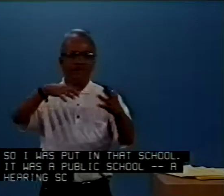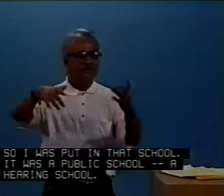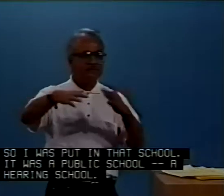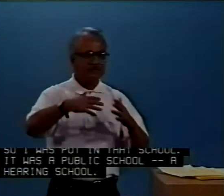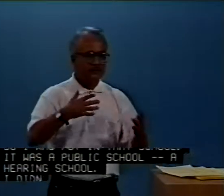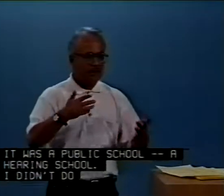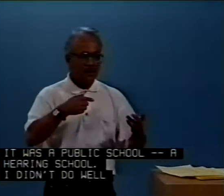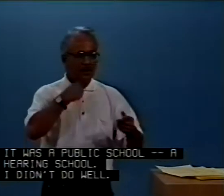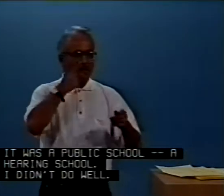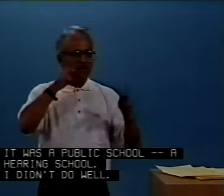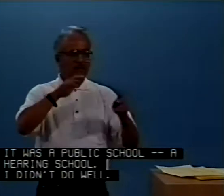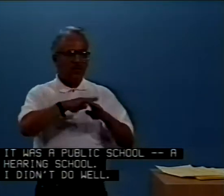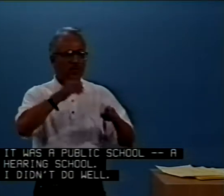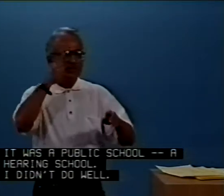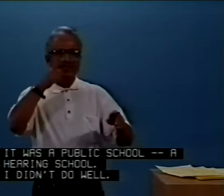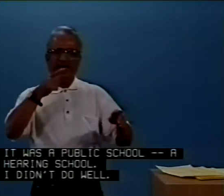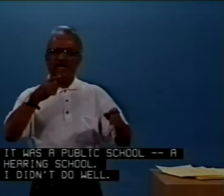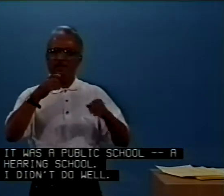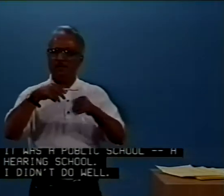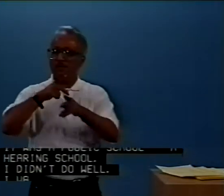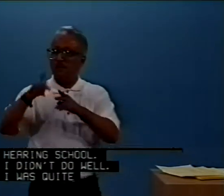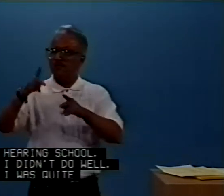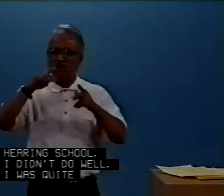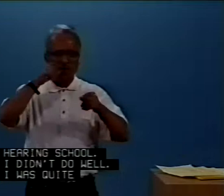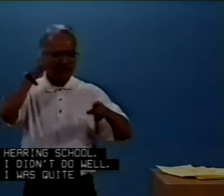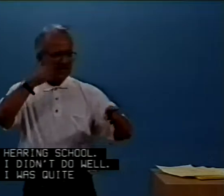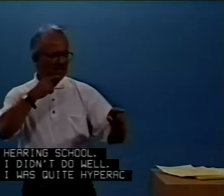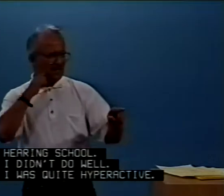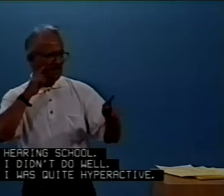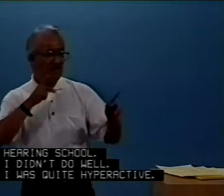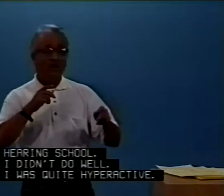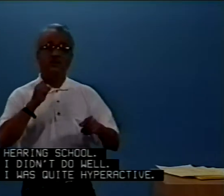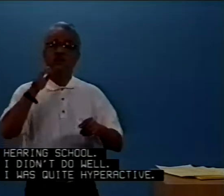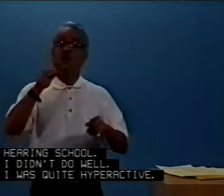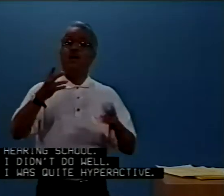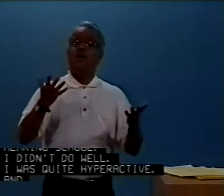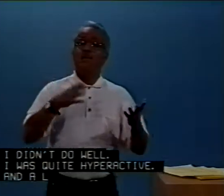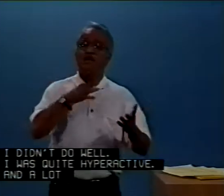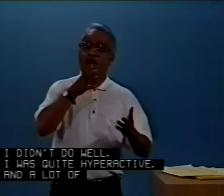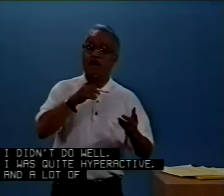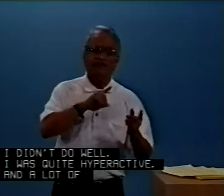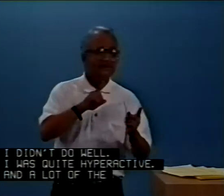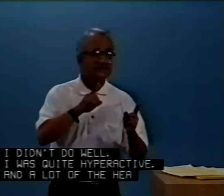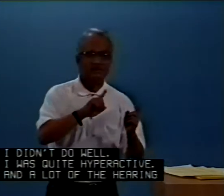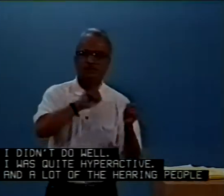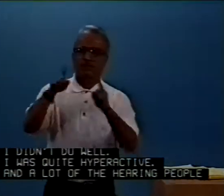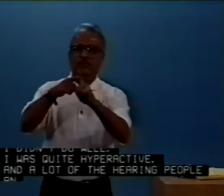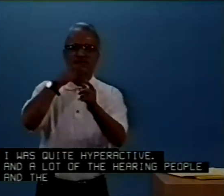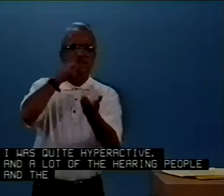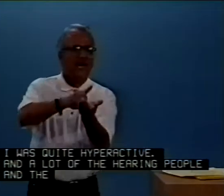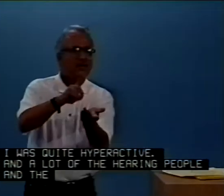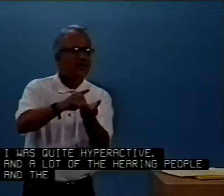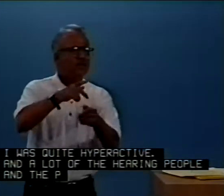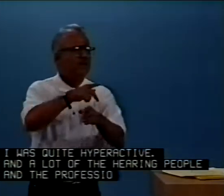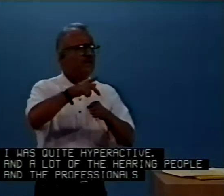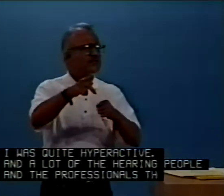hyperactive. And a lot of the hearing people and the professionals there, you know, didn't really understand deaf people. And so then my mother went to see a